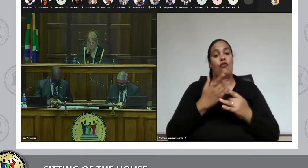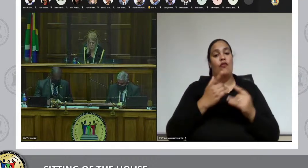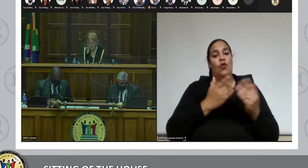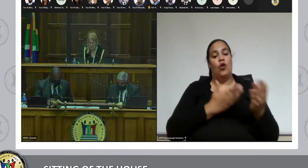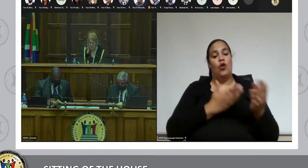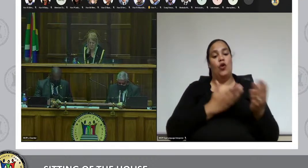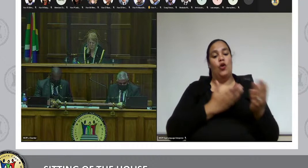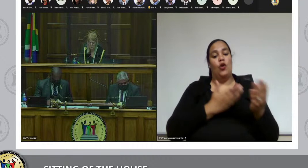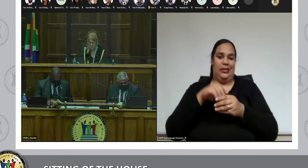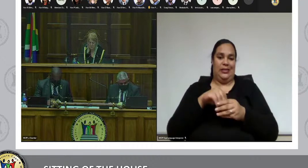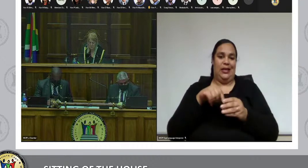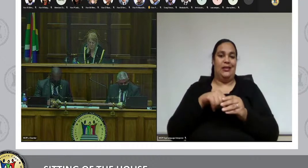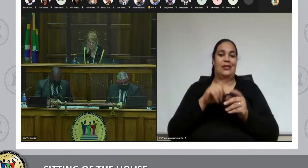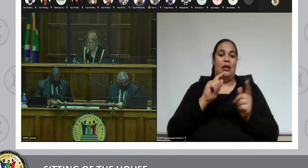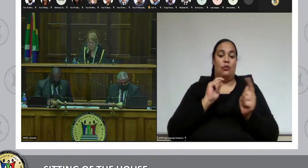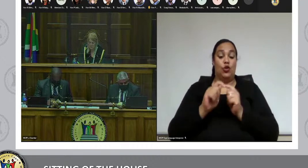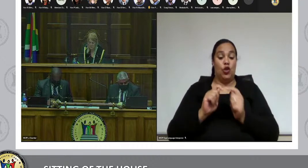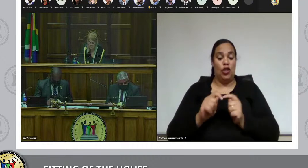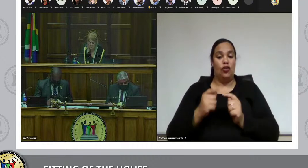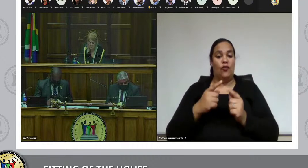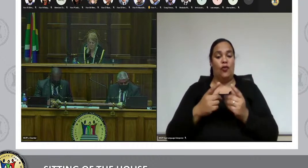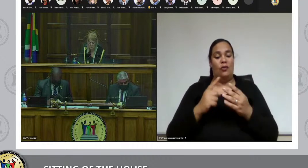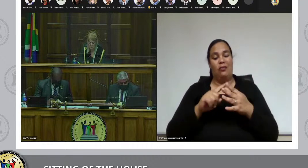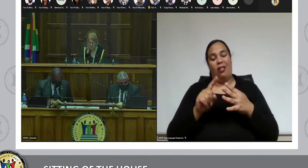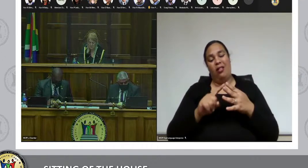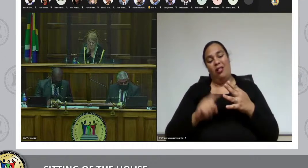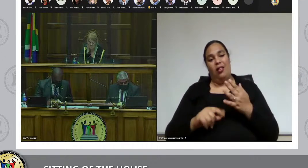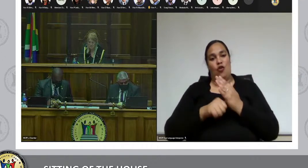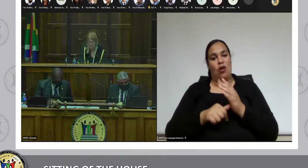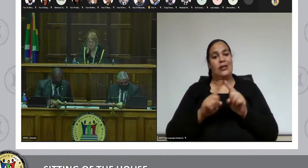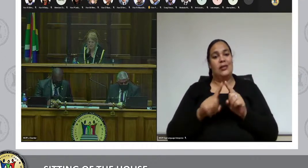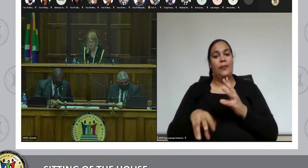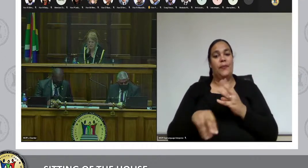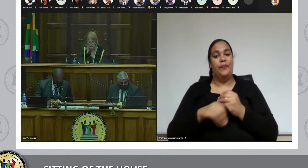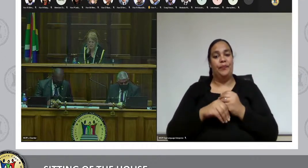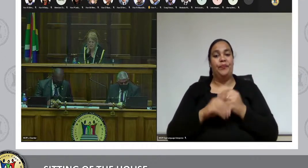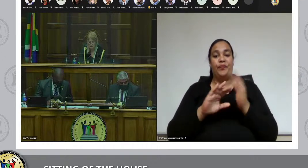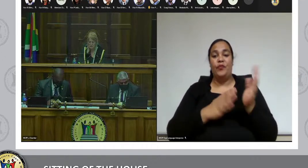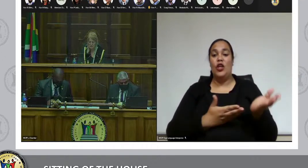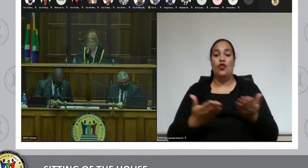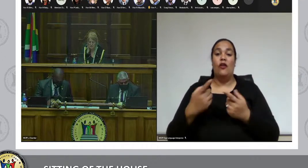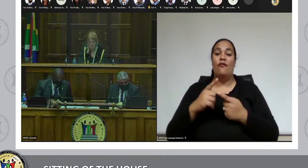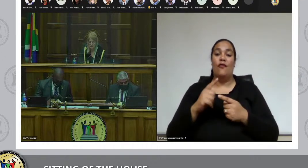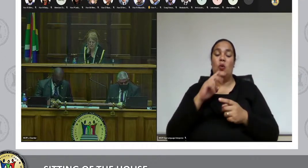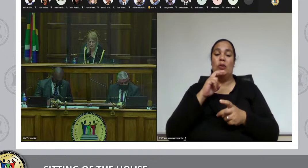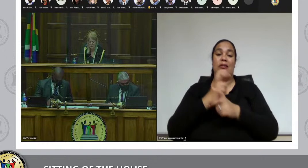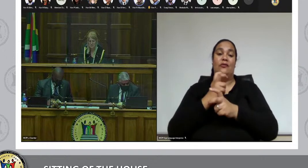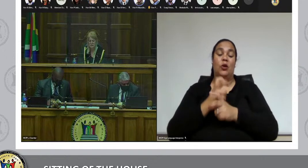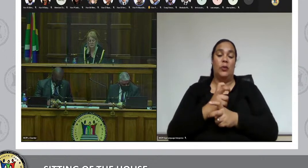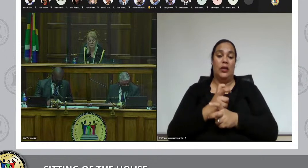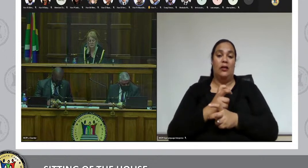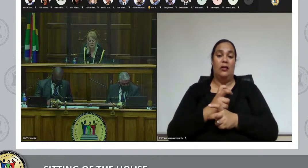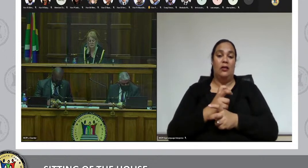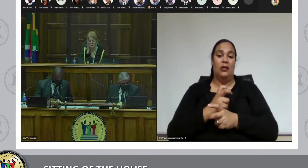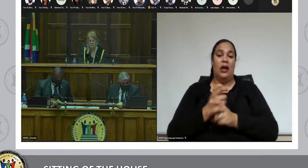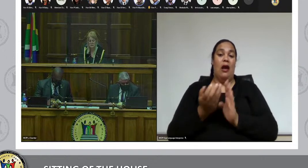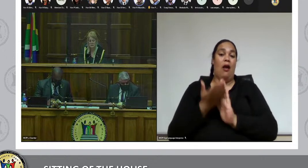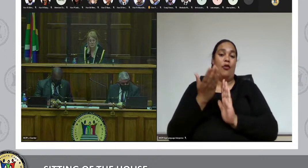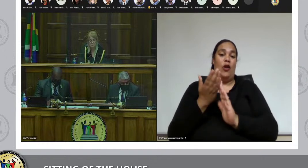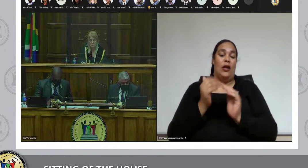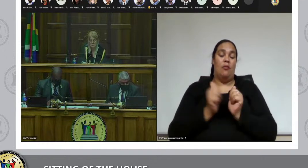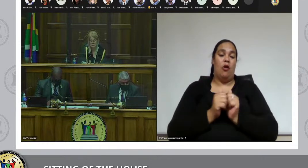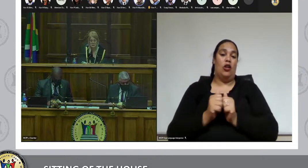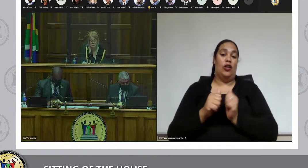in it, including changes to a number of conditional grants, including the introduction of informal settlements upgrading partnership